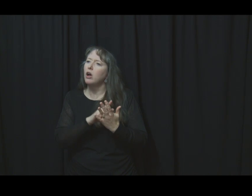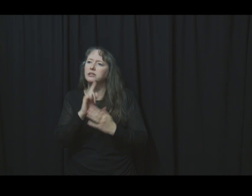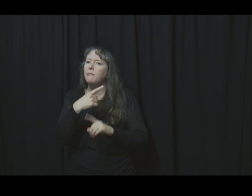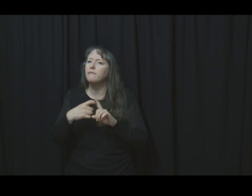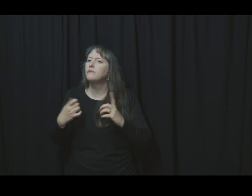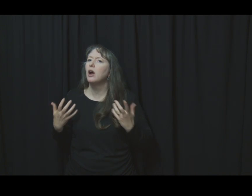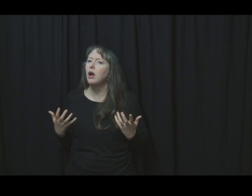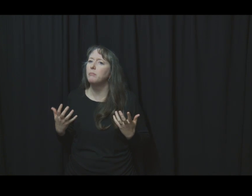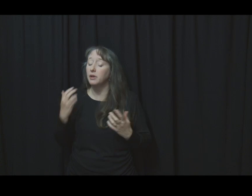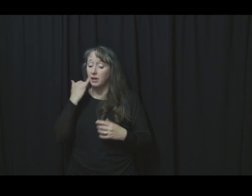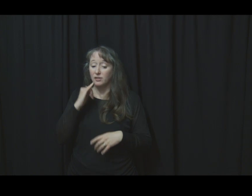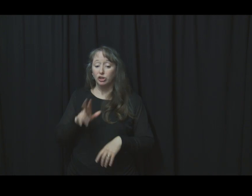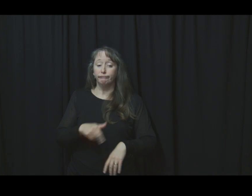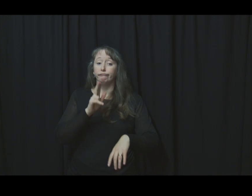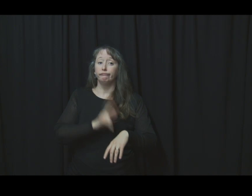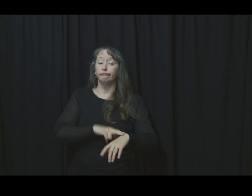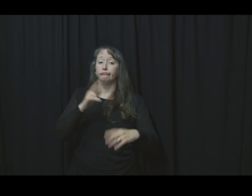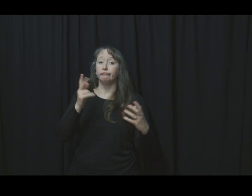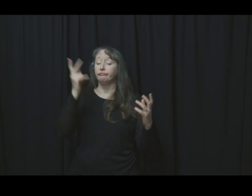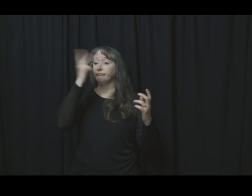natural processes?